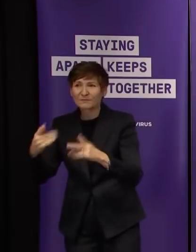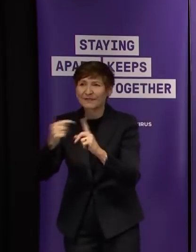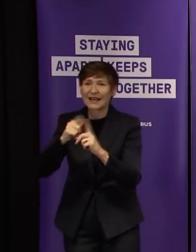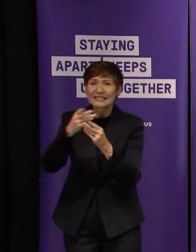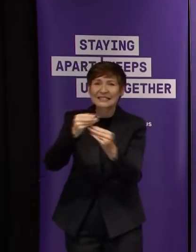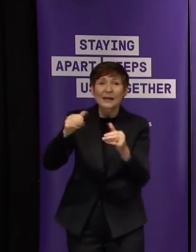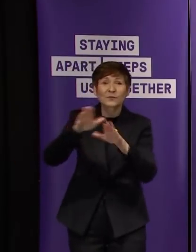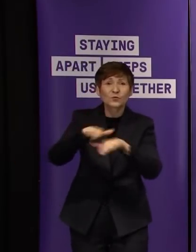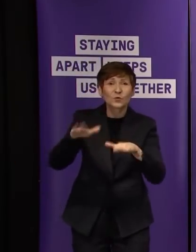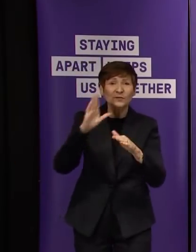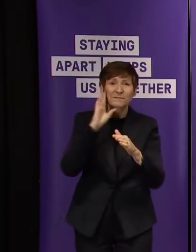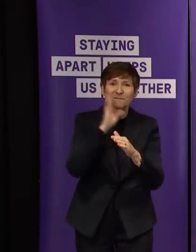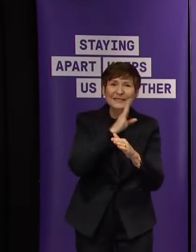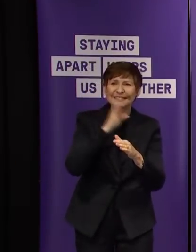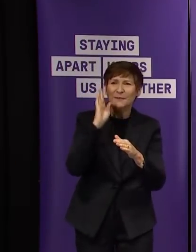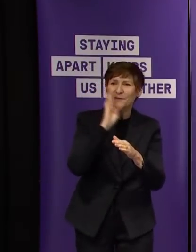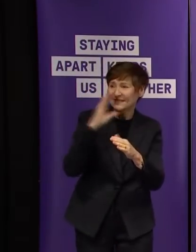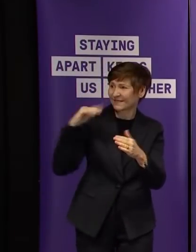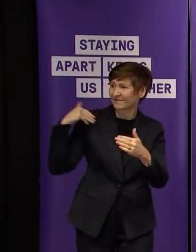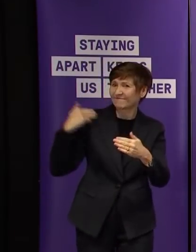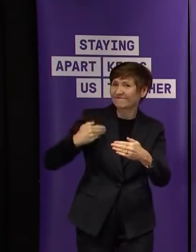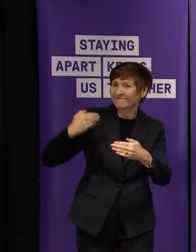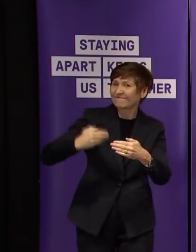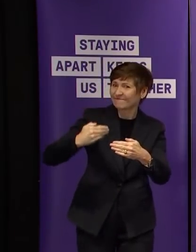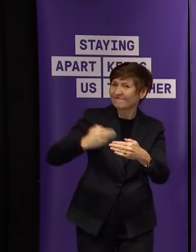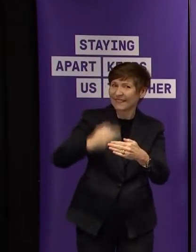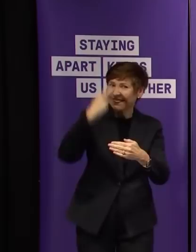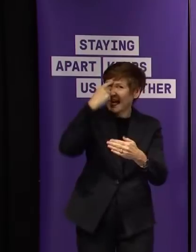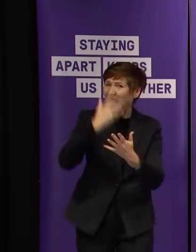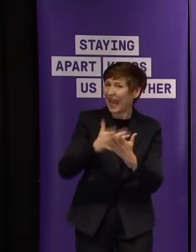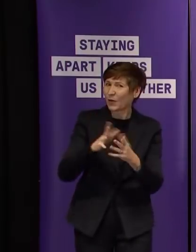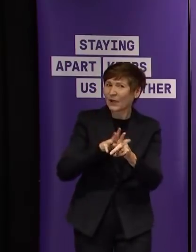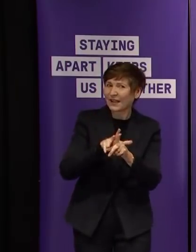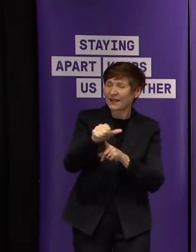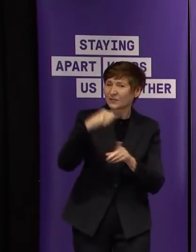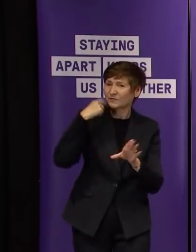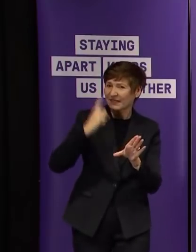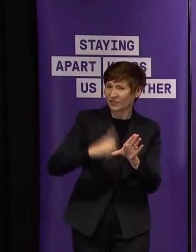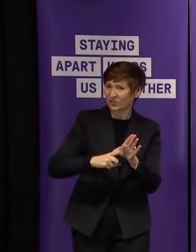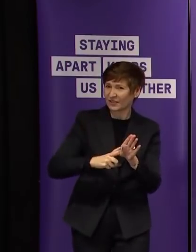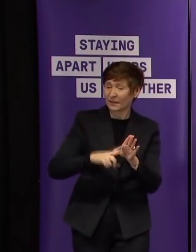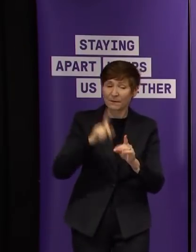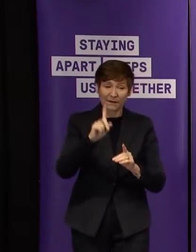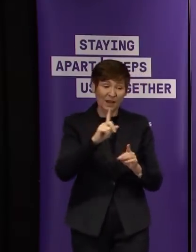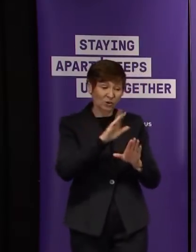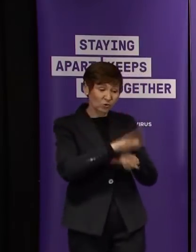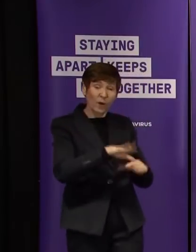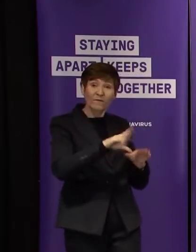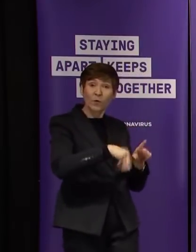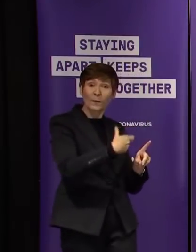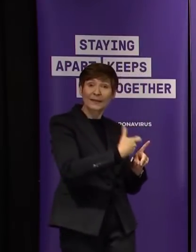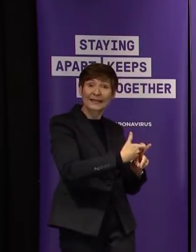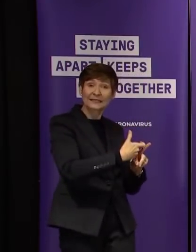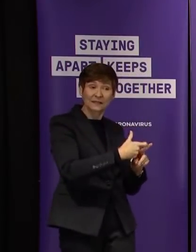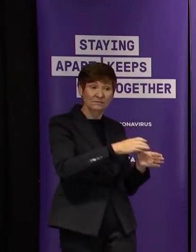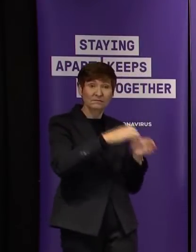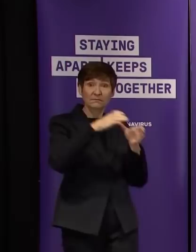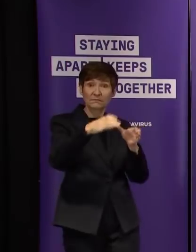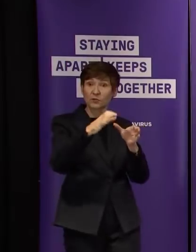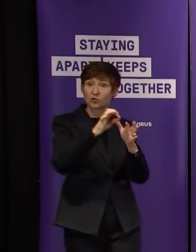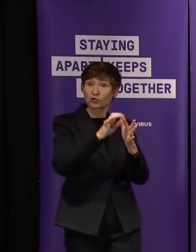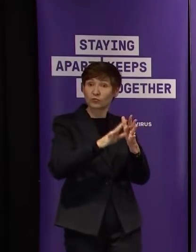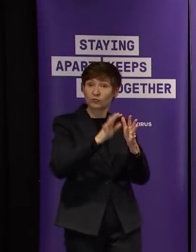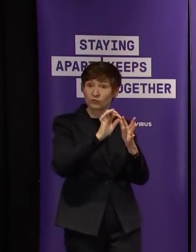both kids transitioning from kinder to prep, or students already within school, we're